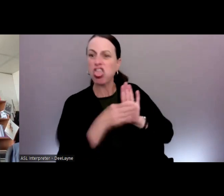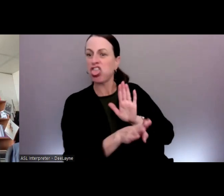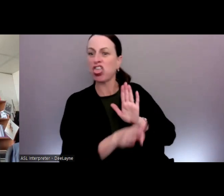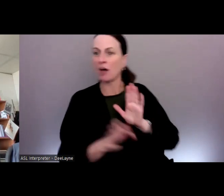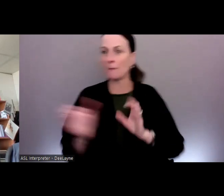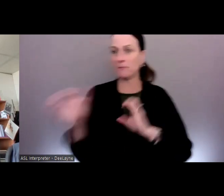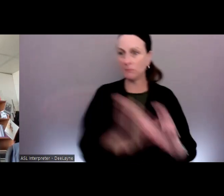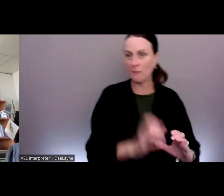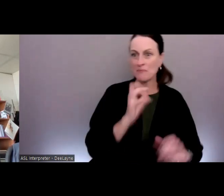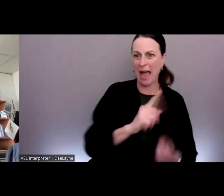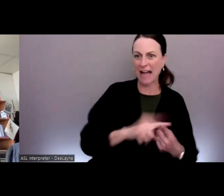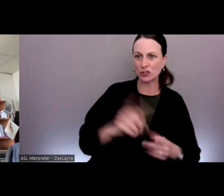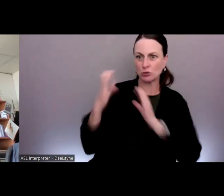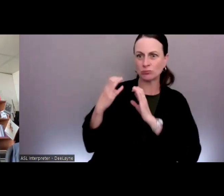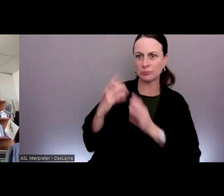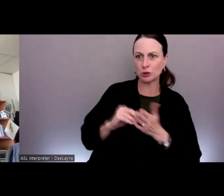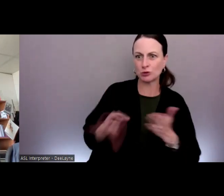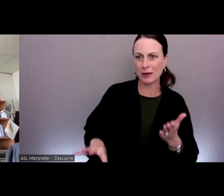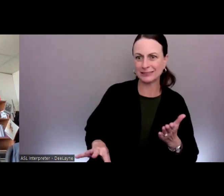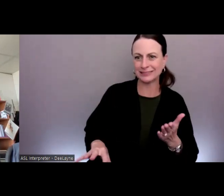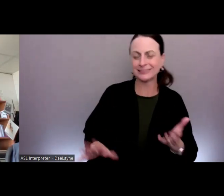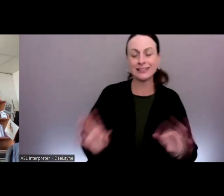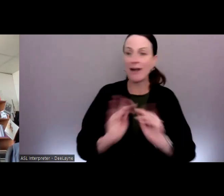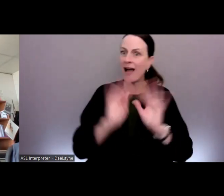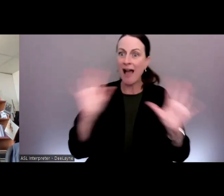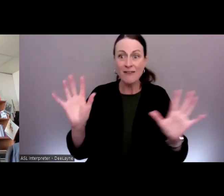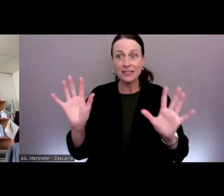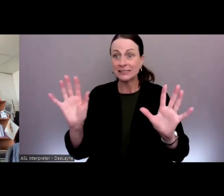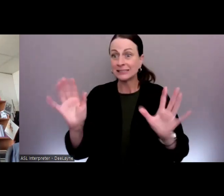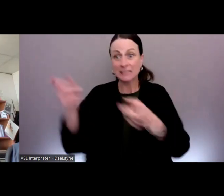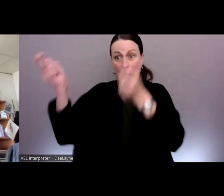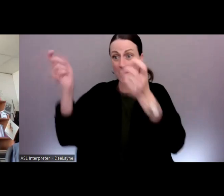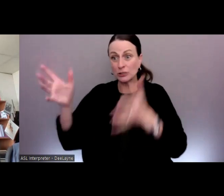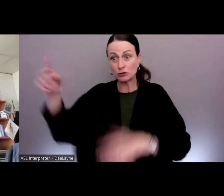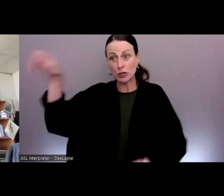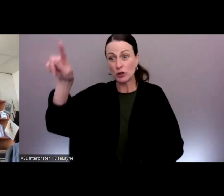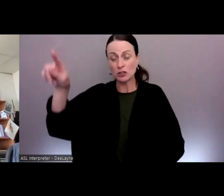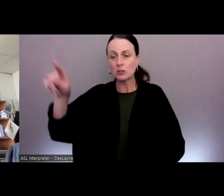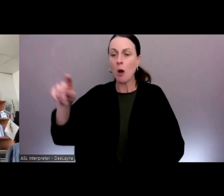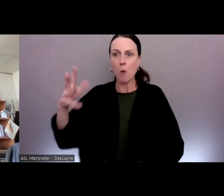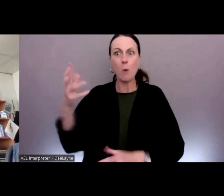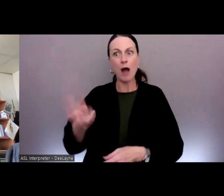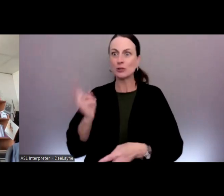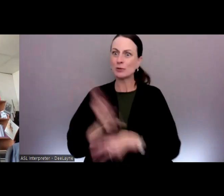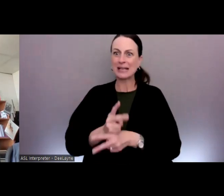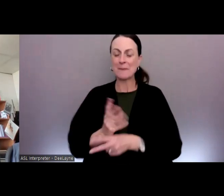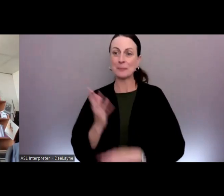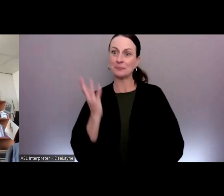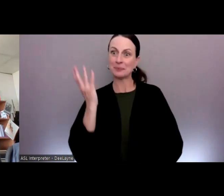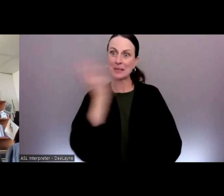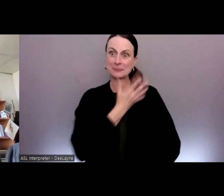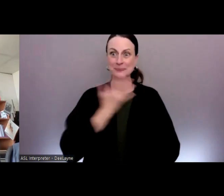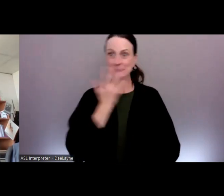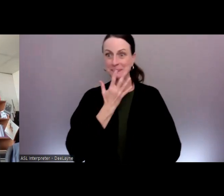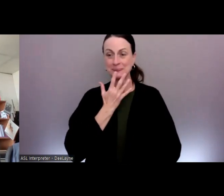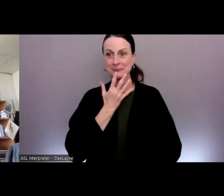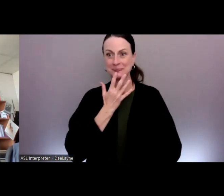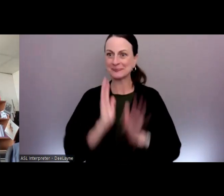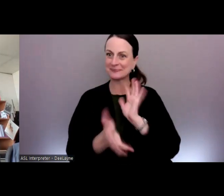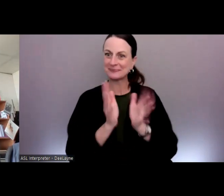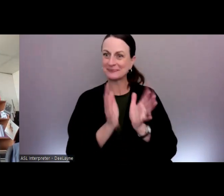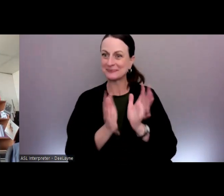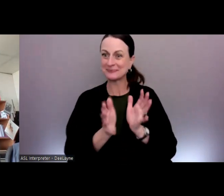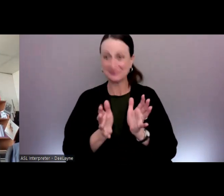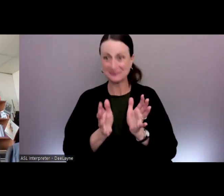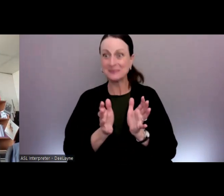so obvious that the university administration sought to maintain the appearance that the institutionalization of Black